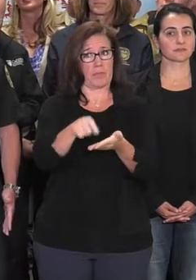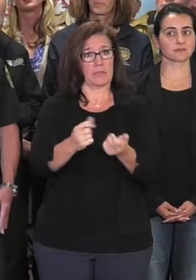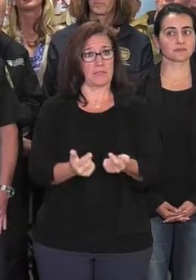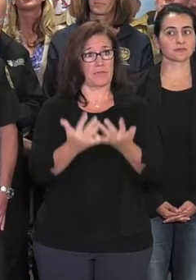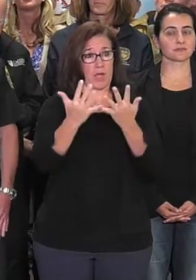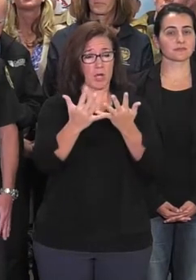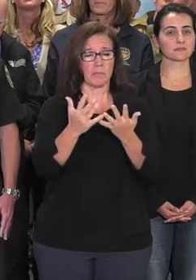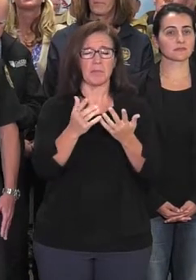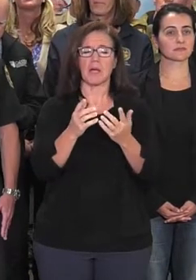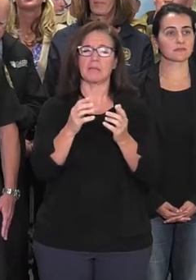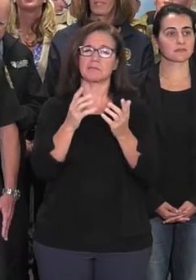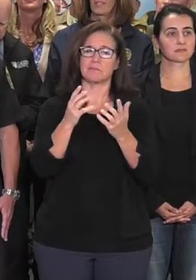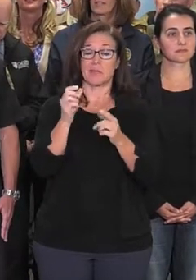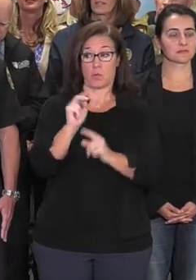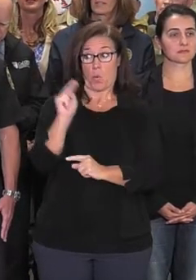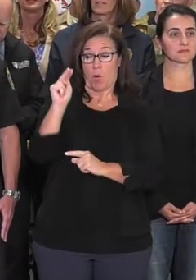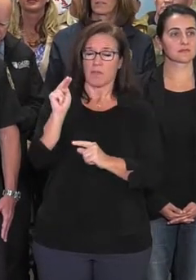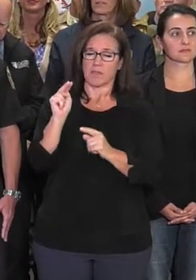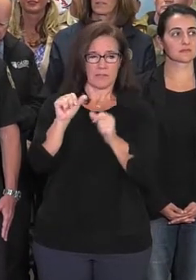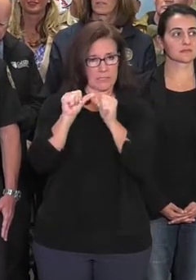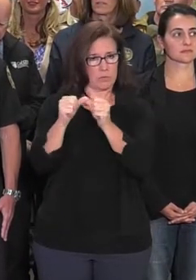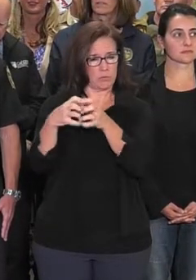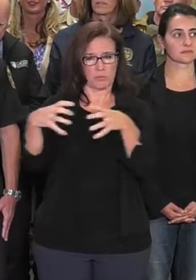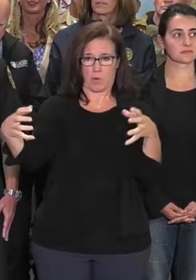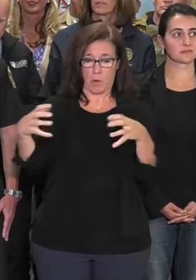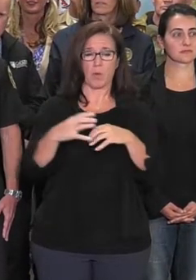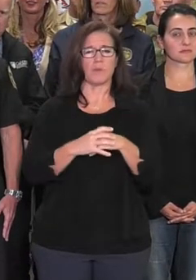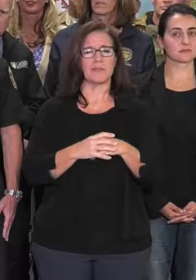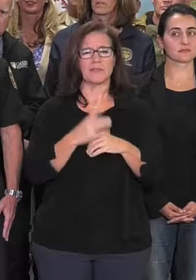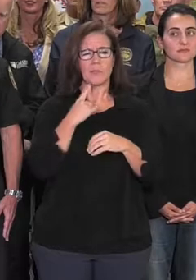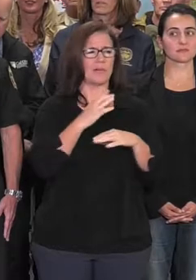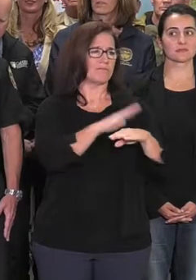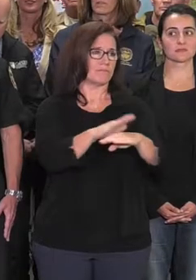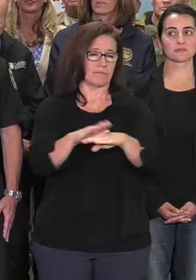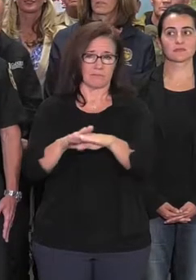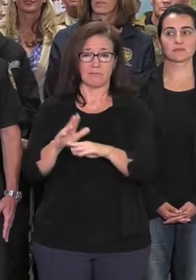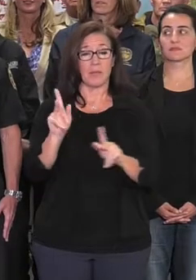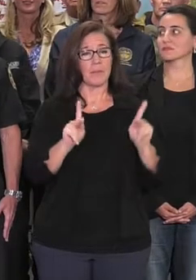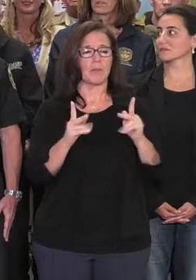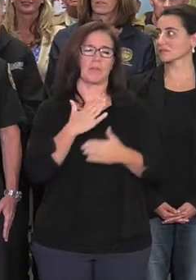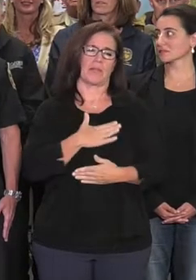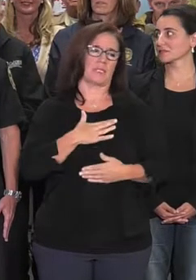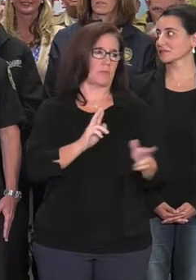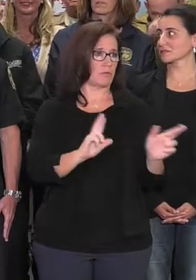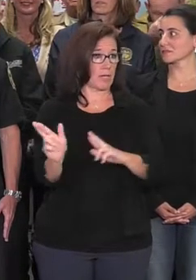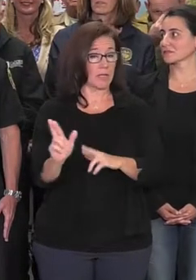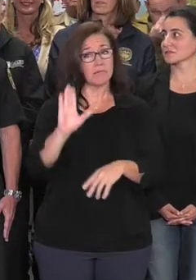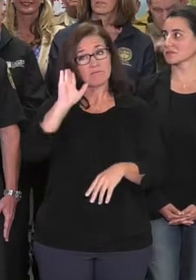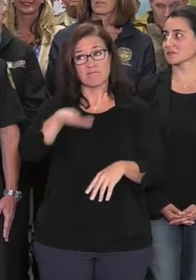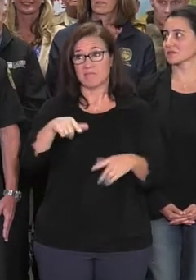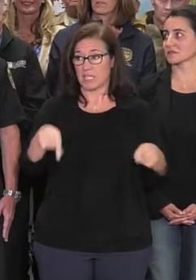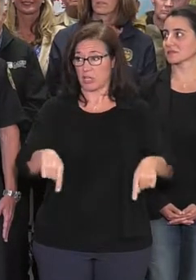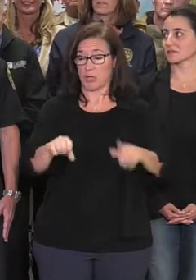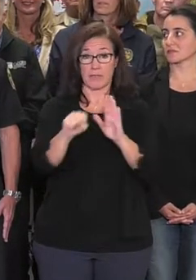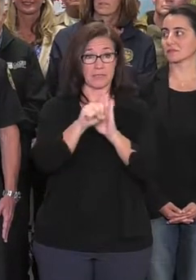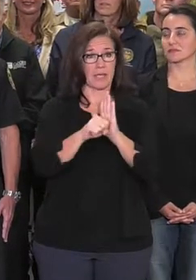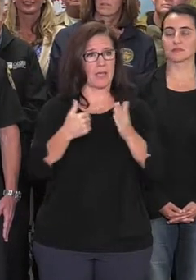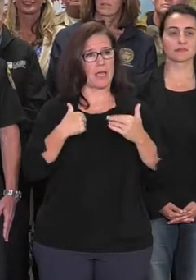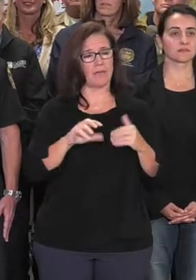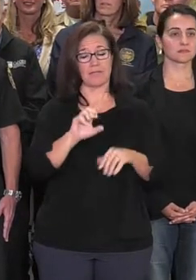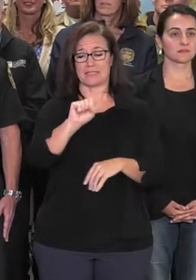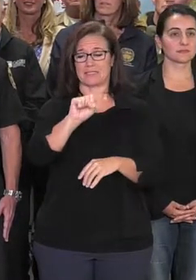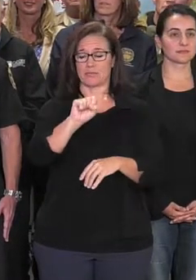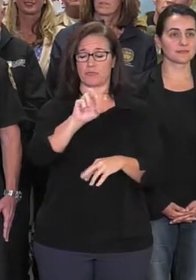to everybody out there is just one of preparation. Always be ready. We have a statewide Ready, Set, Go program, so my